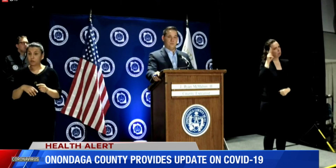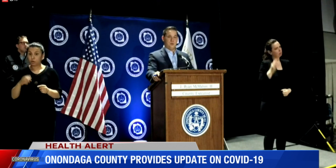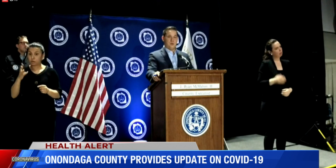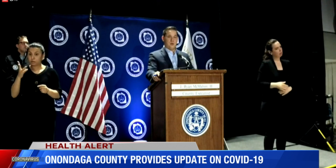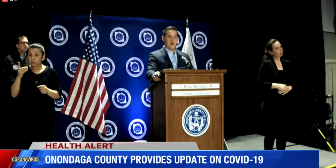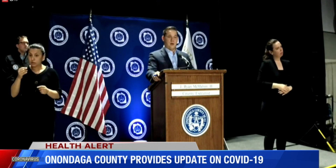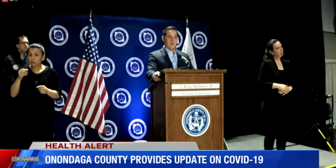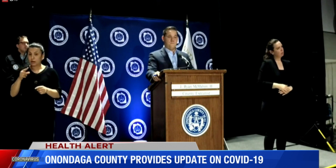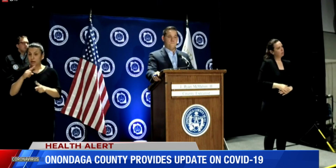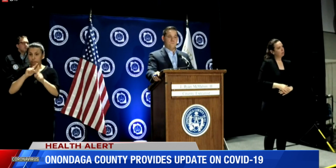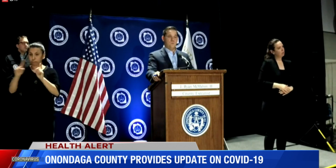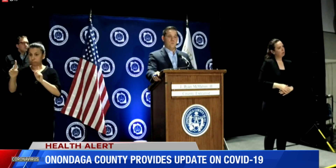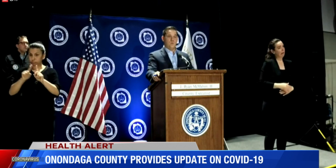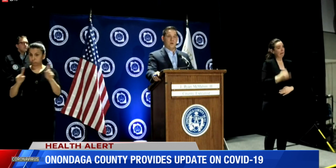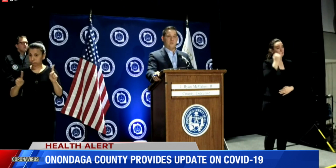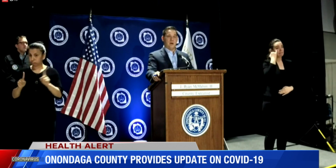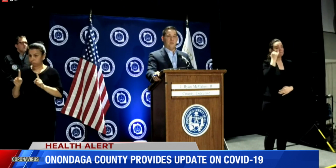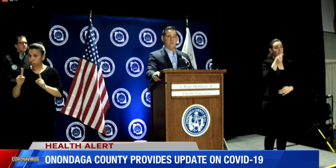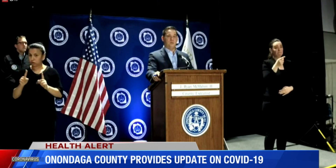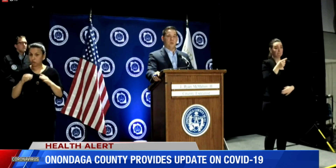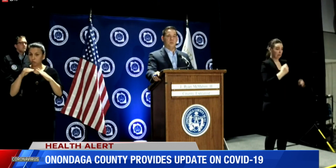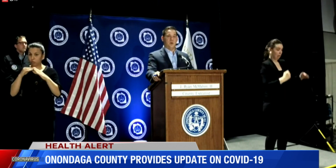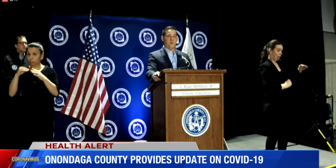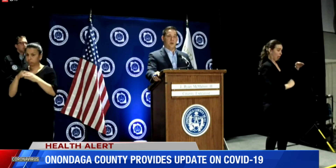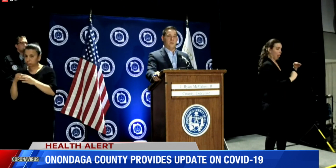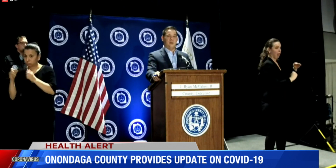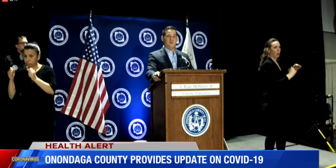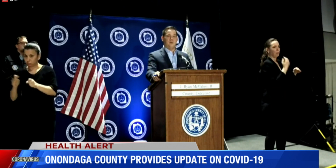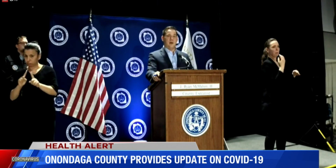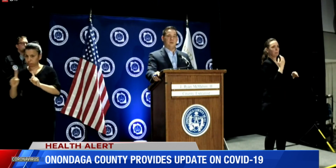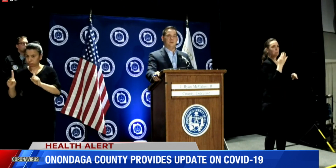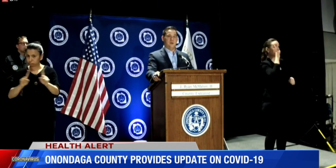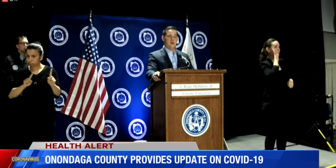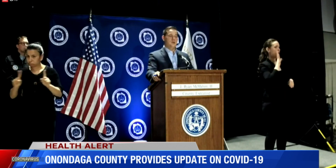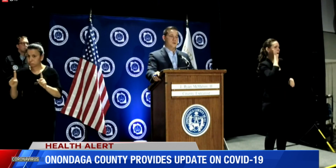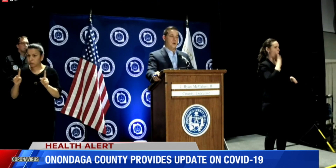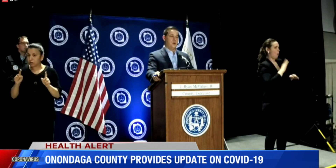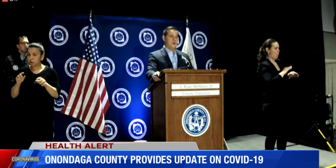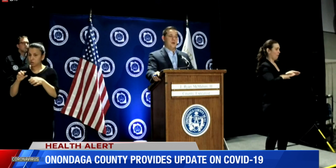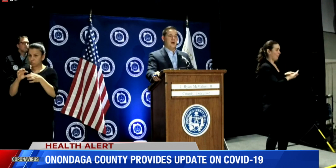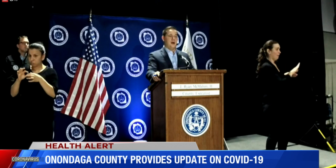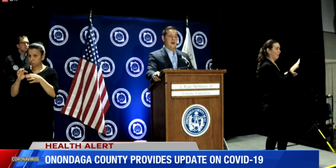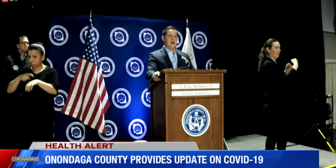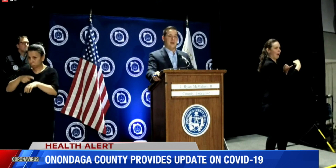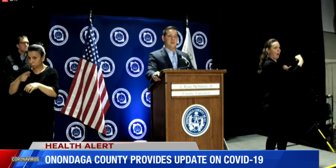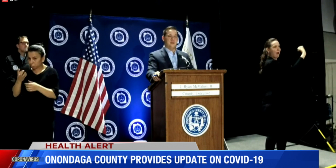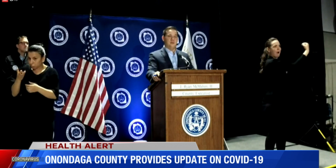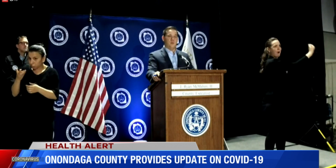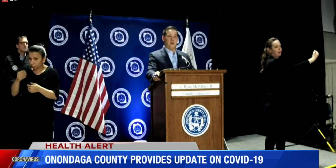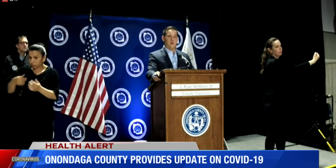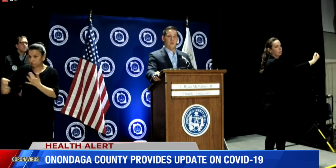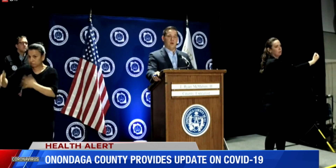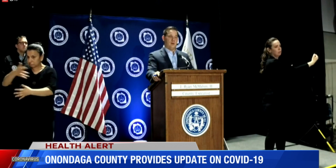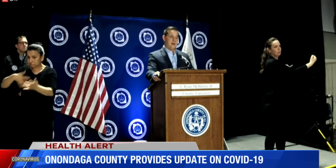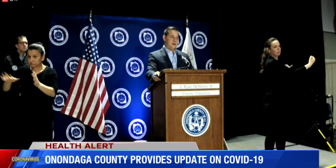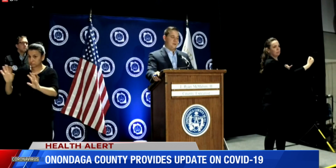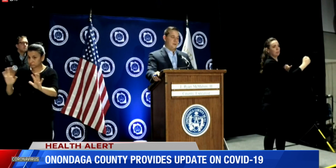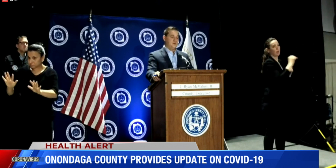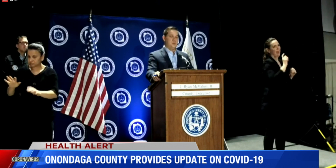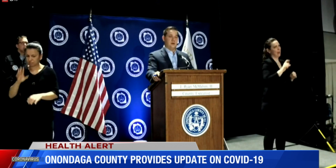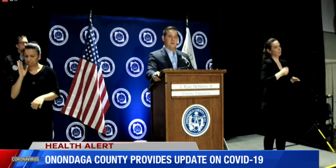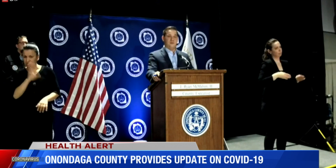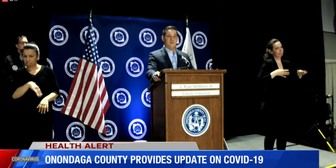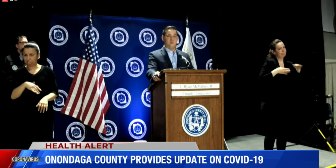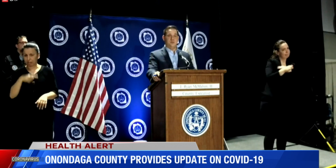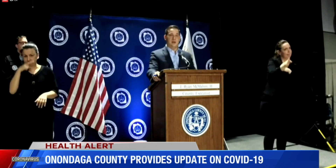curve, we're going to have problems. We're going to be opening up Manley Fieldhouse. So I think the way to avoid all that is